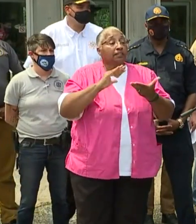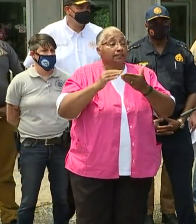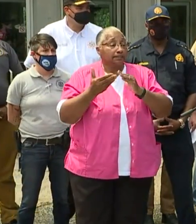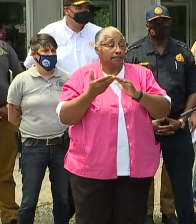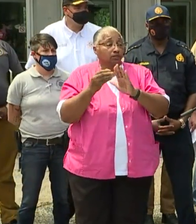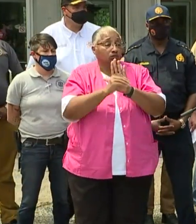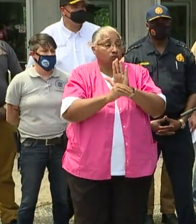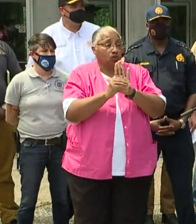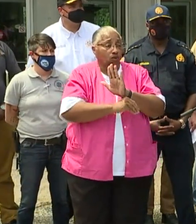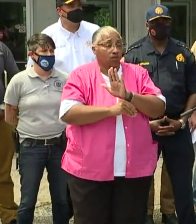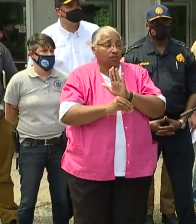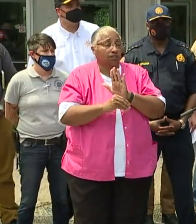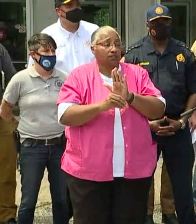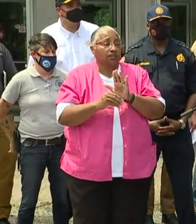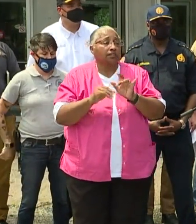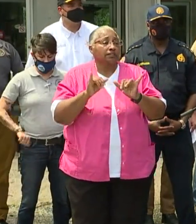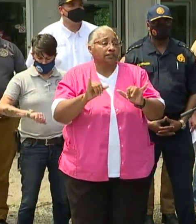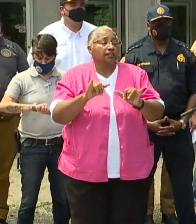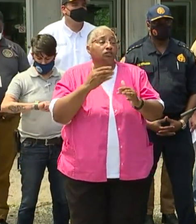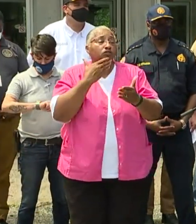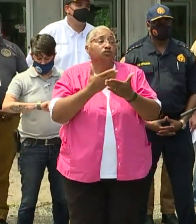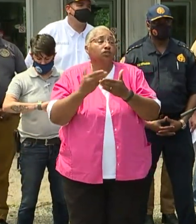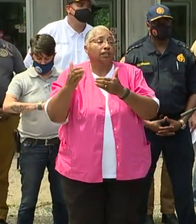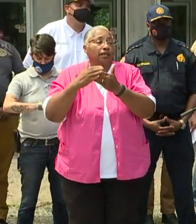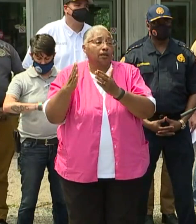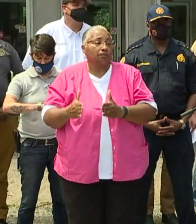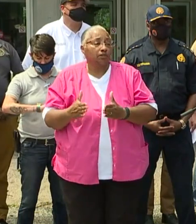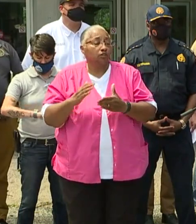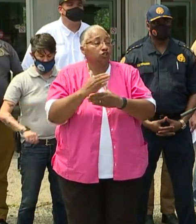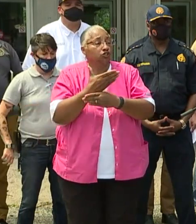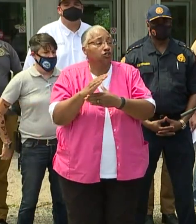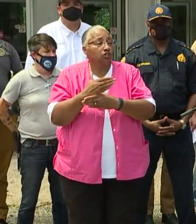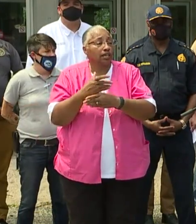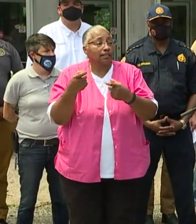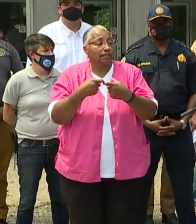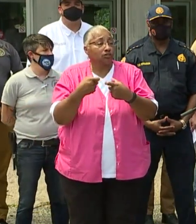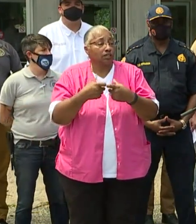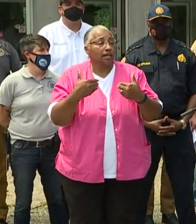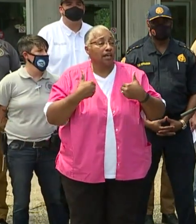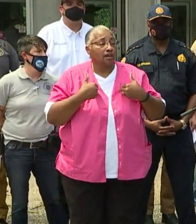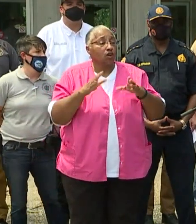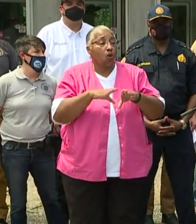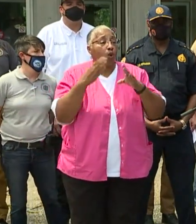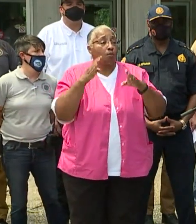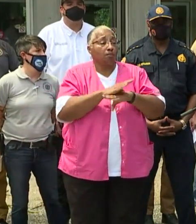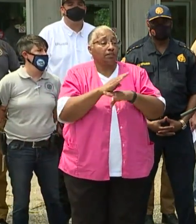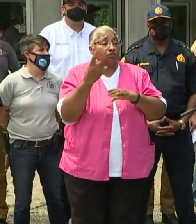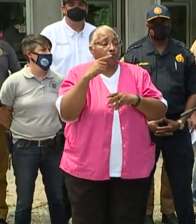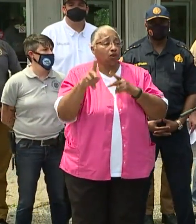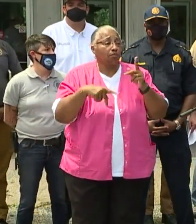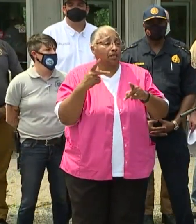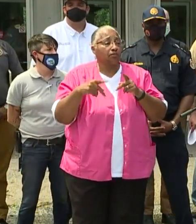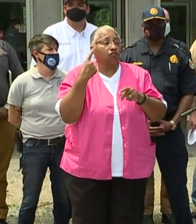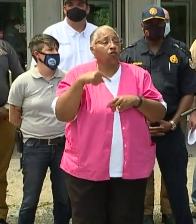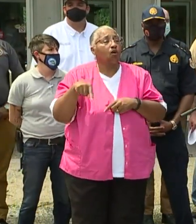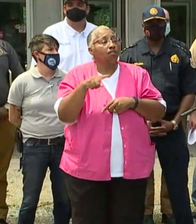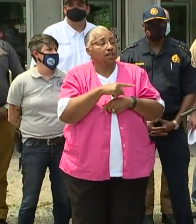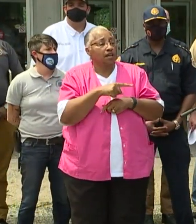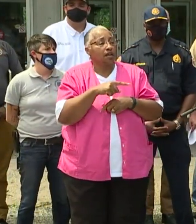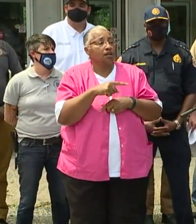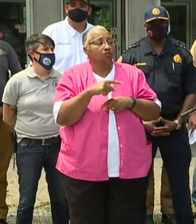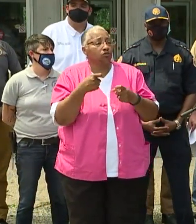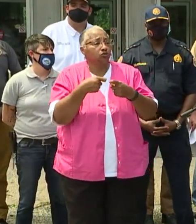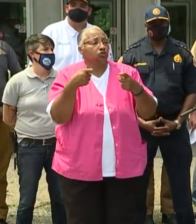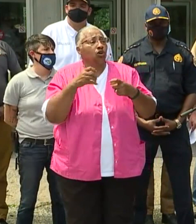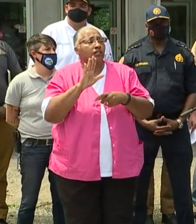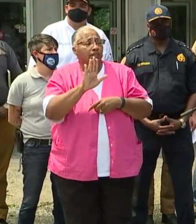be good neighbors. Share the power you have. Open your businesses for the people to recharge their devices as well